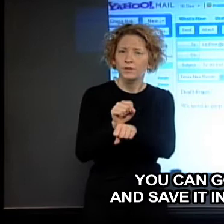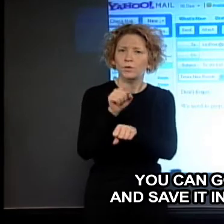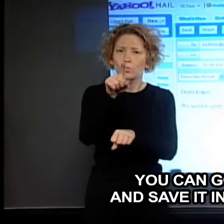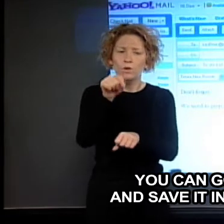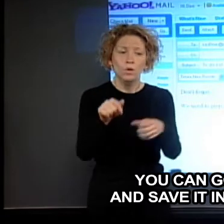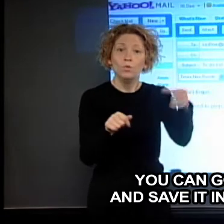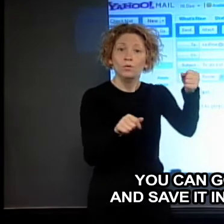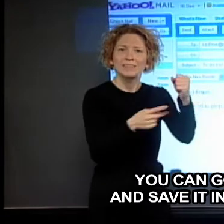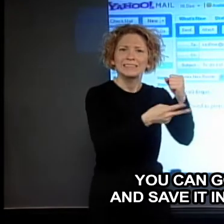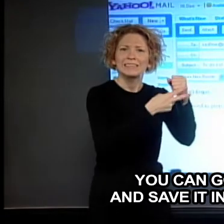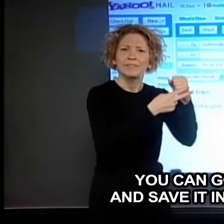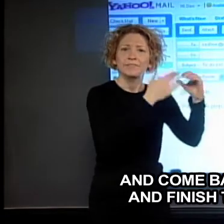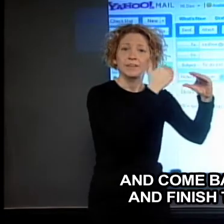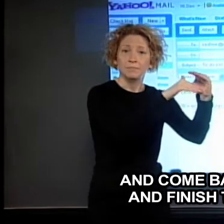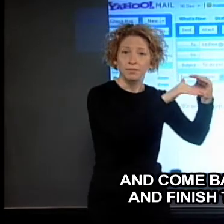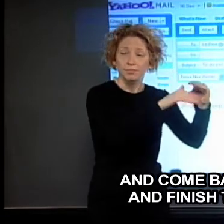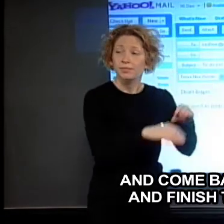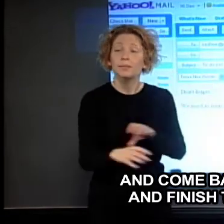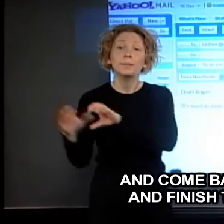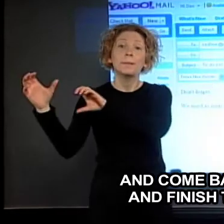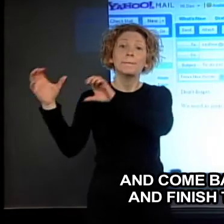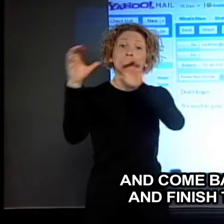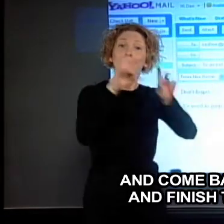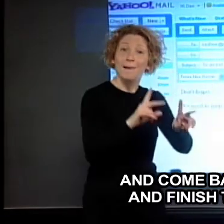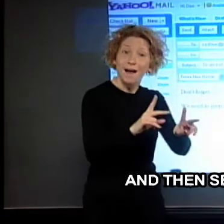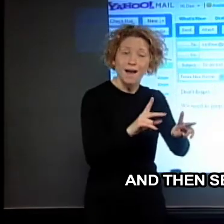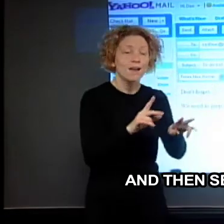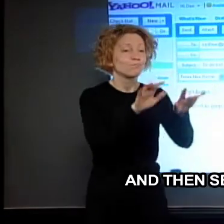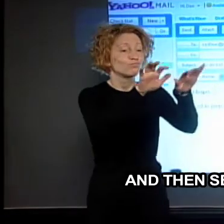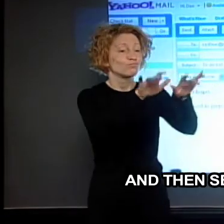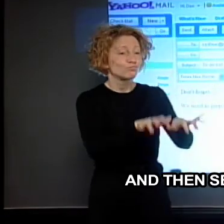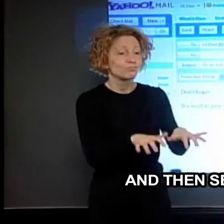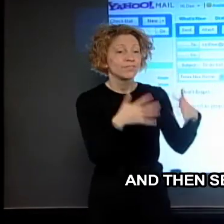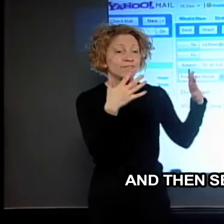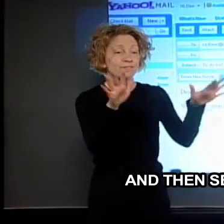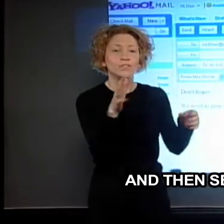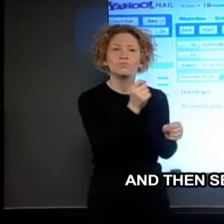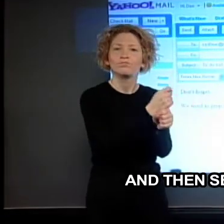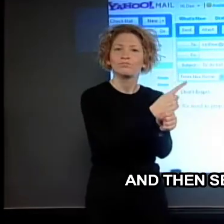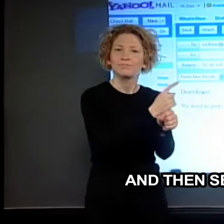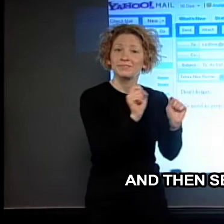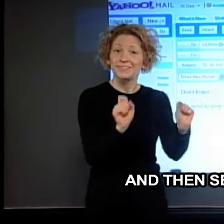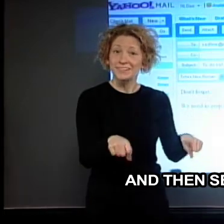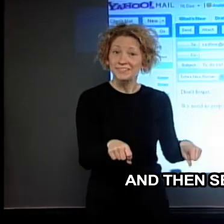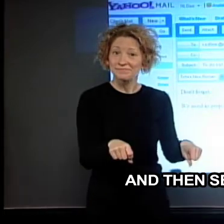ahead and save it into drafts and come back later and finish typing it and then send it off.